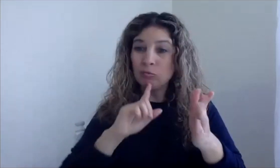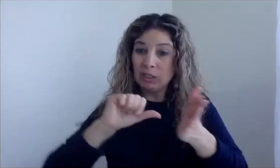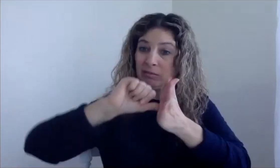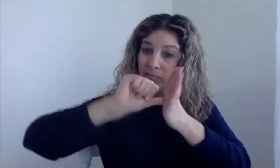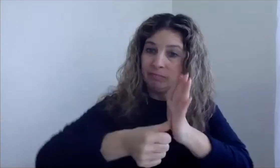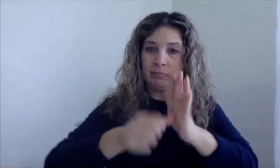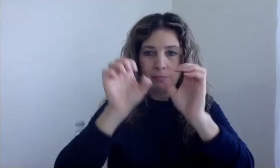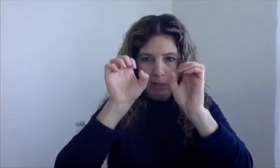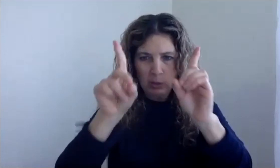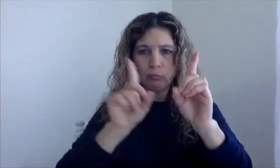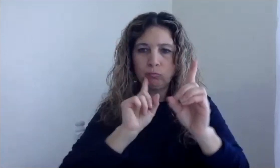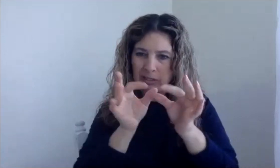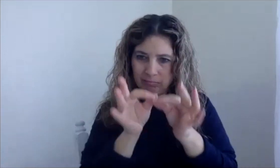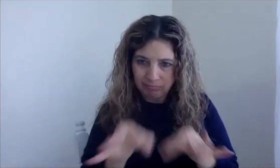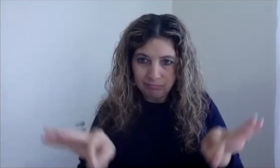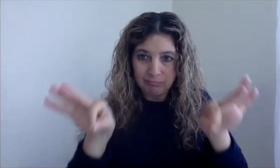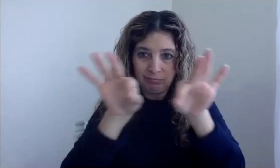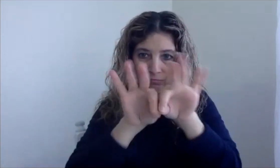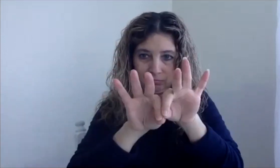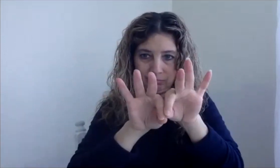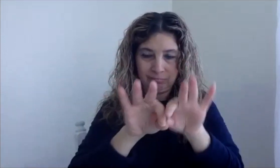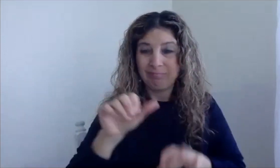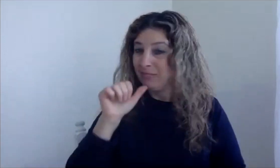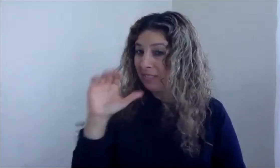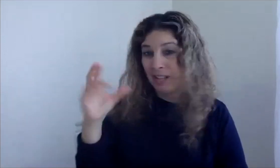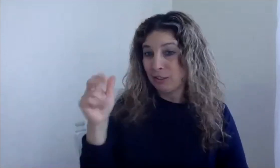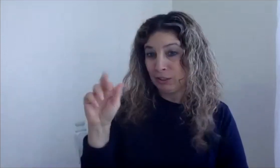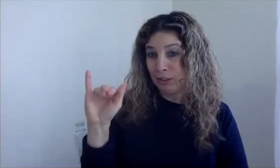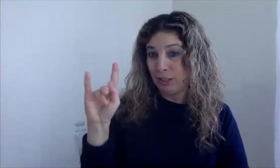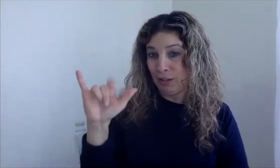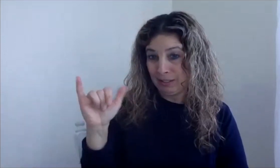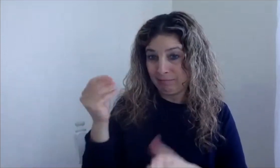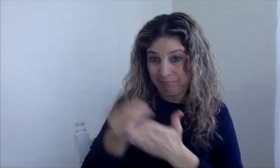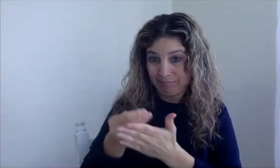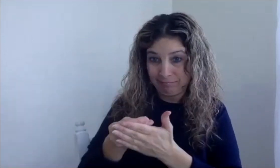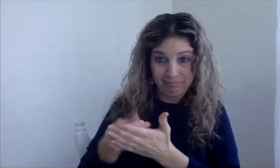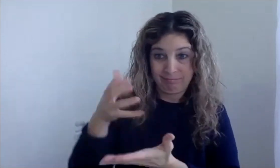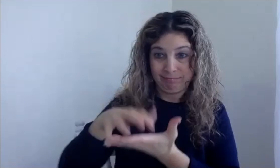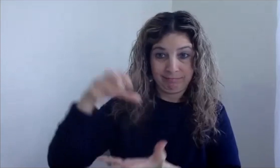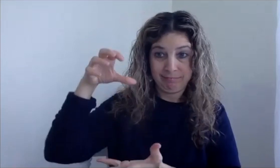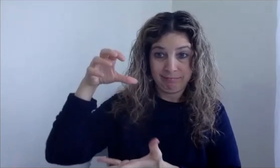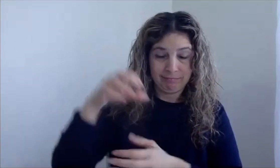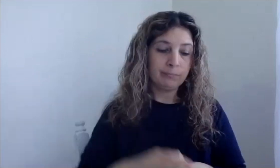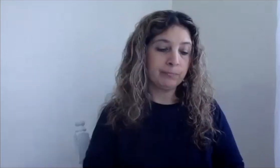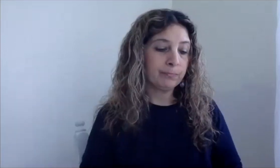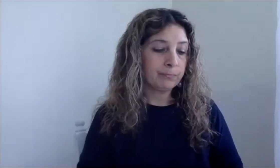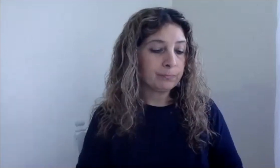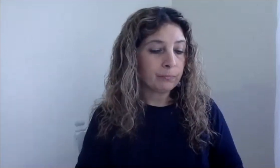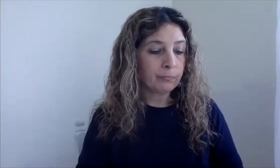They're there to be educated. That is the whole purpose of the school. It's not a charity. They're not out to